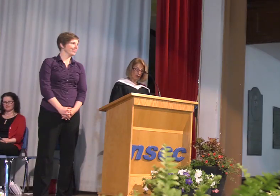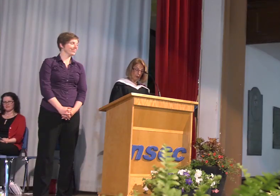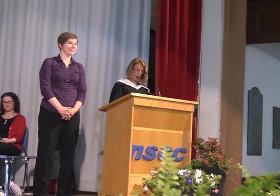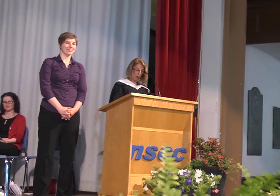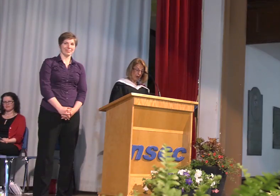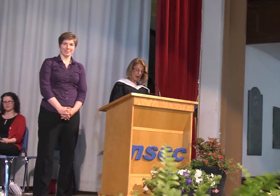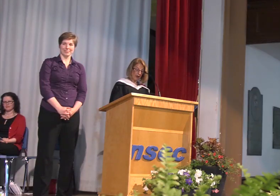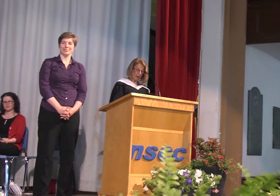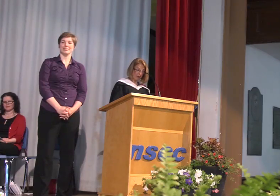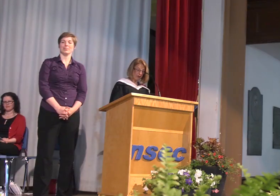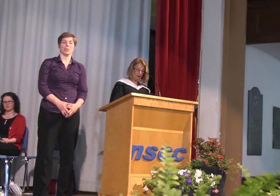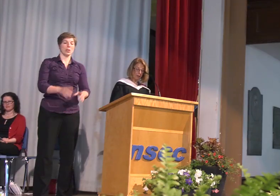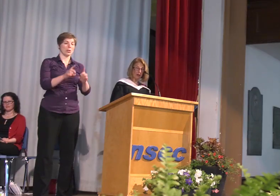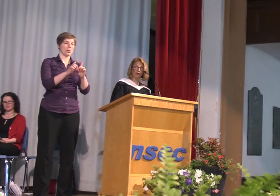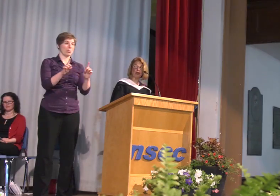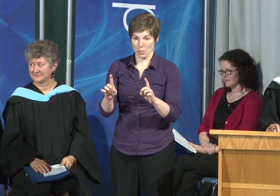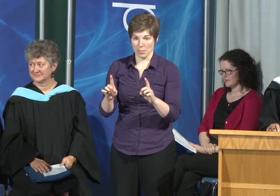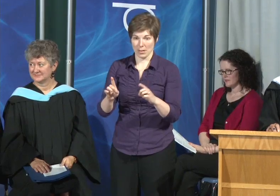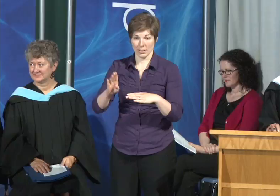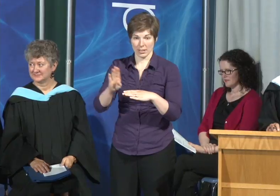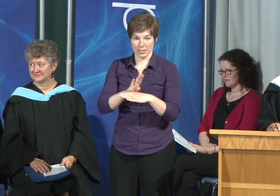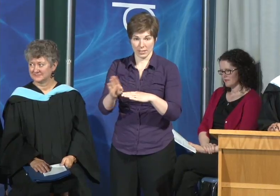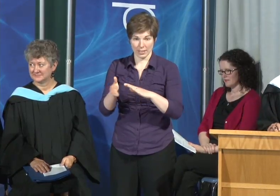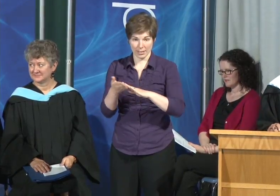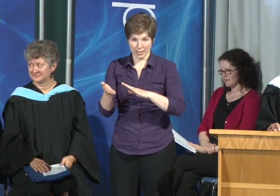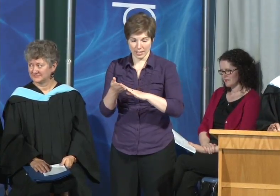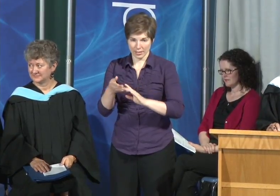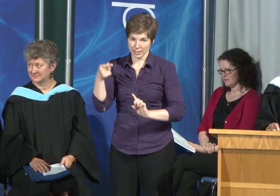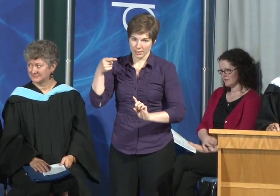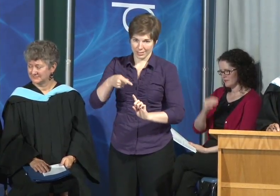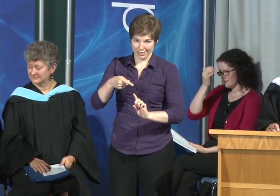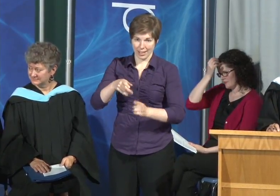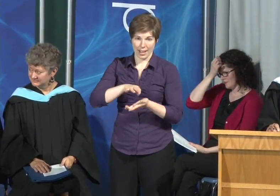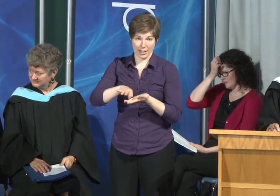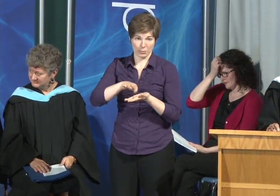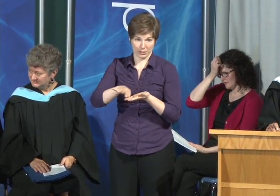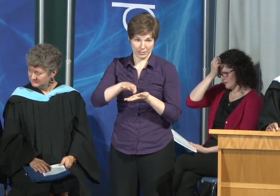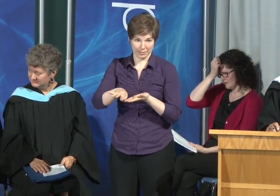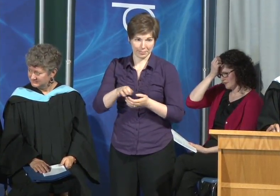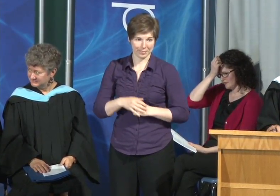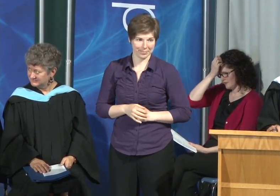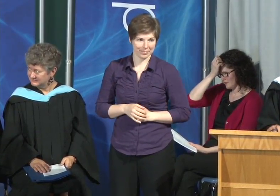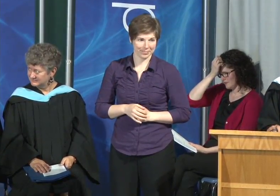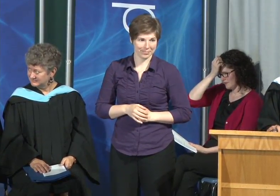For the Diploma in Business Administration, Accounting.